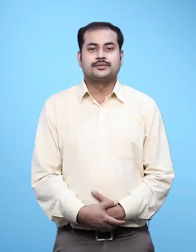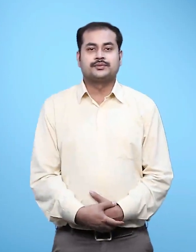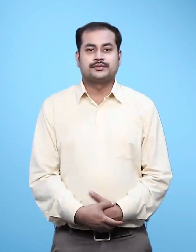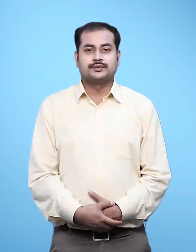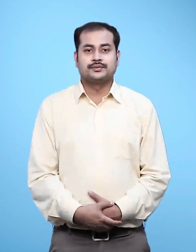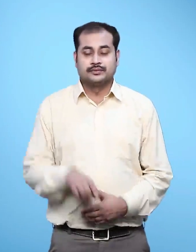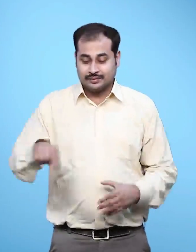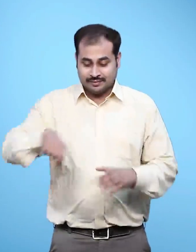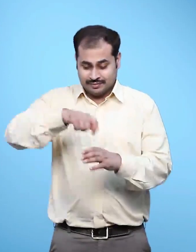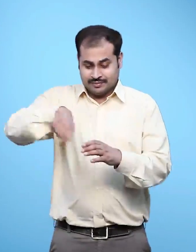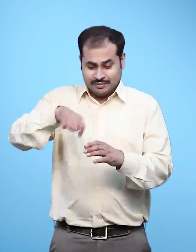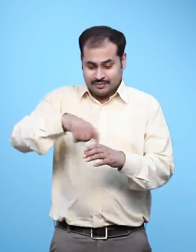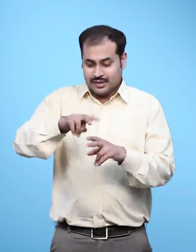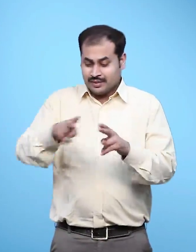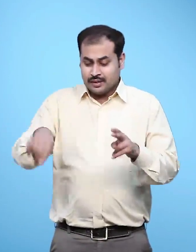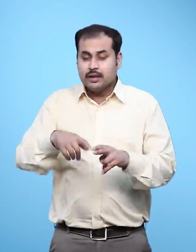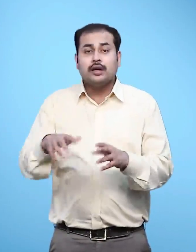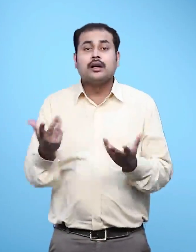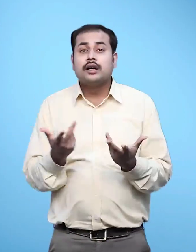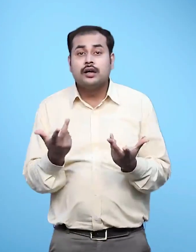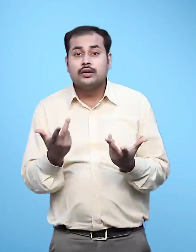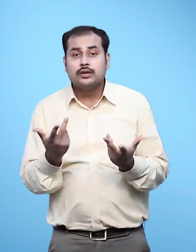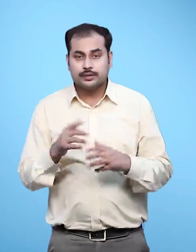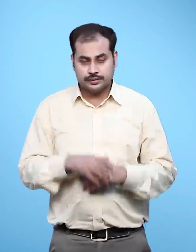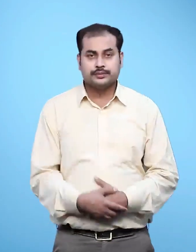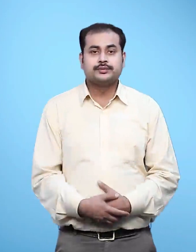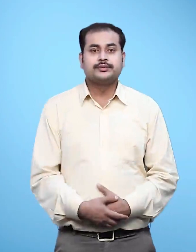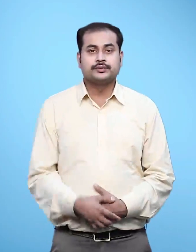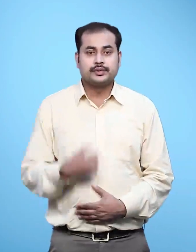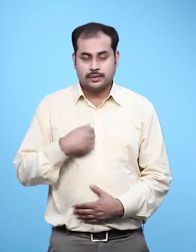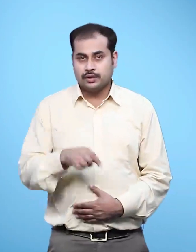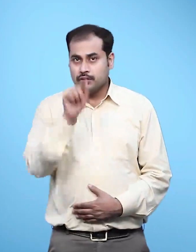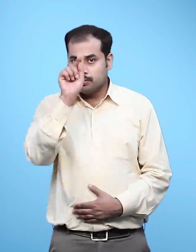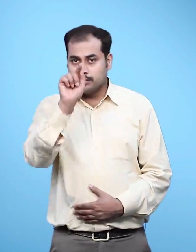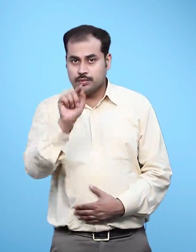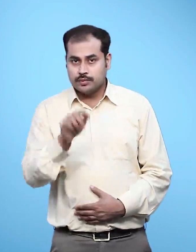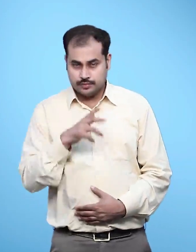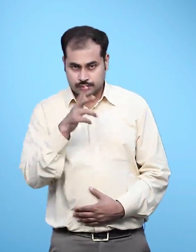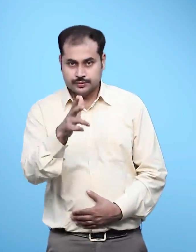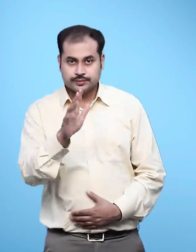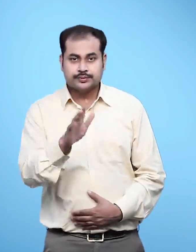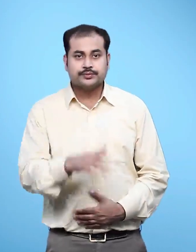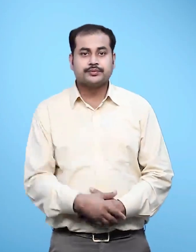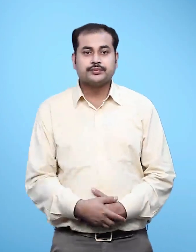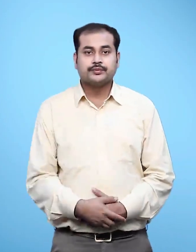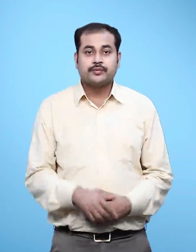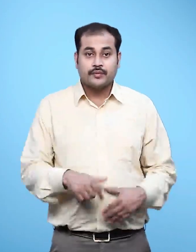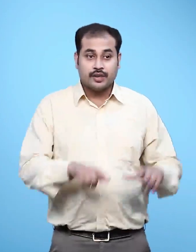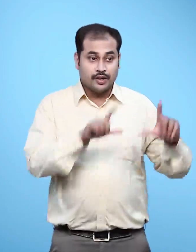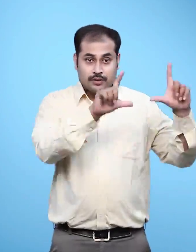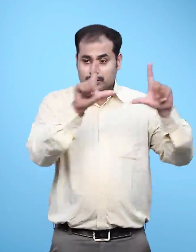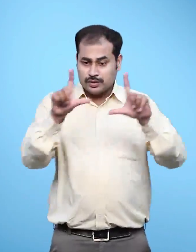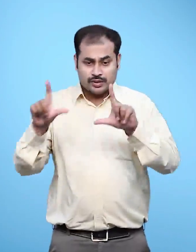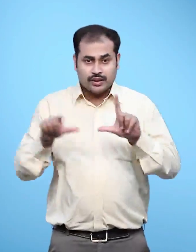How to make it How The instructions are provided in pictorial form and arrow showing the flow of